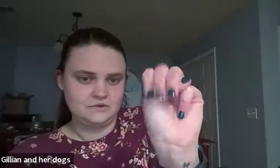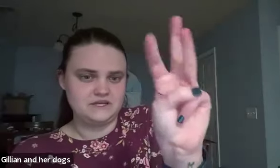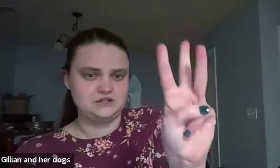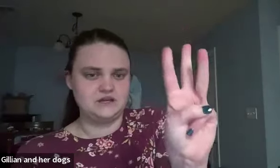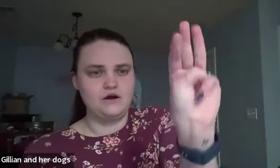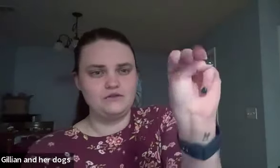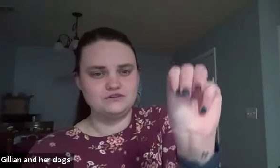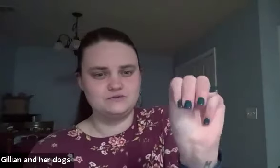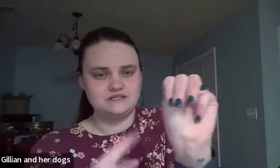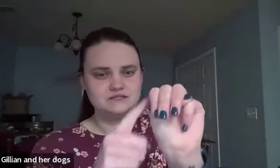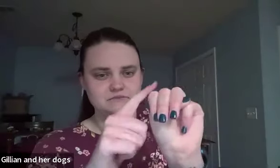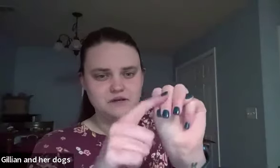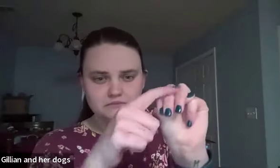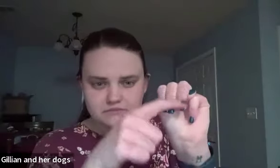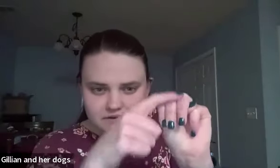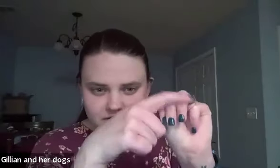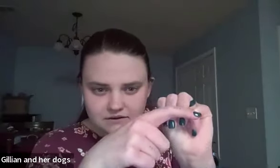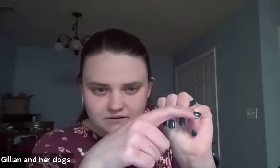We'll make sure you get all those 3 so it's a bump.